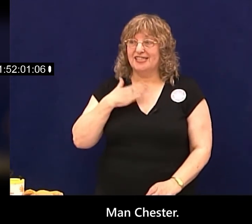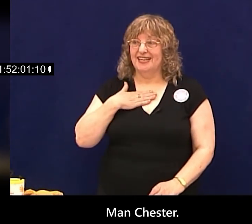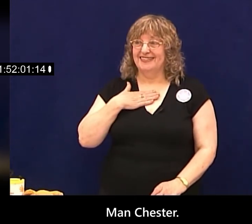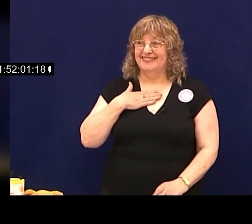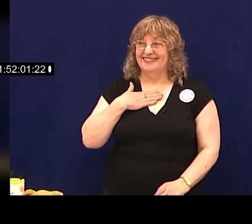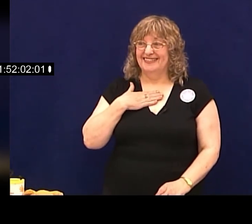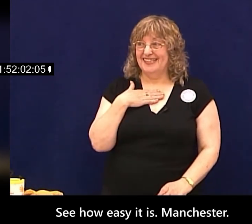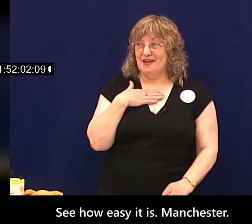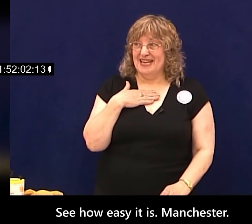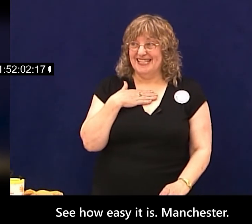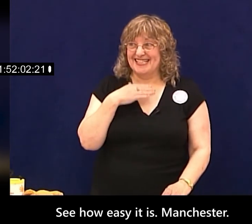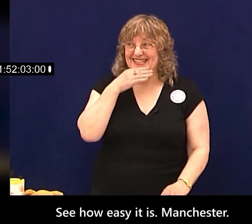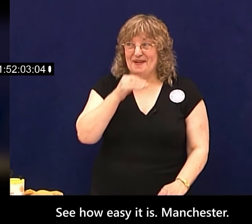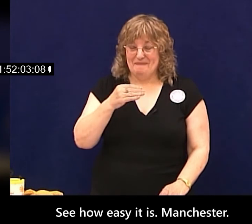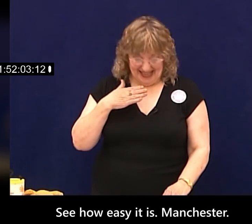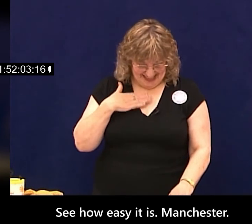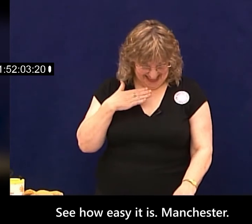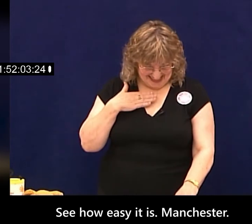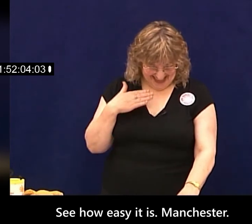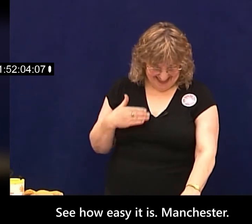Manchester. See how easy it is? Manchester.